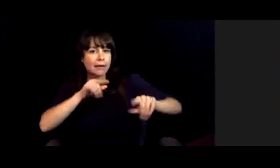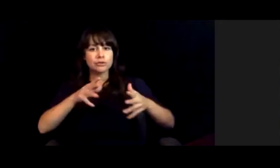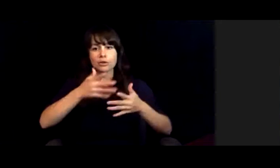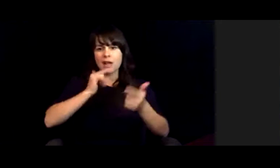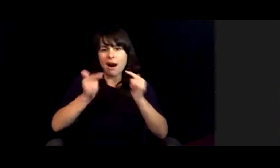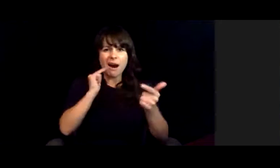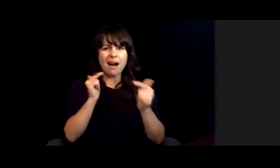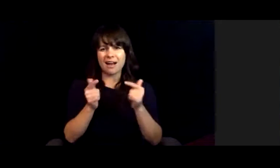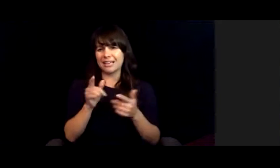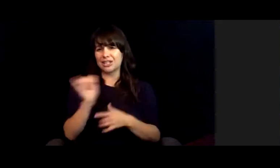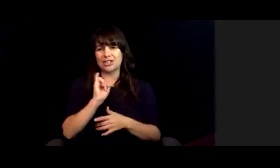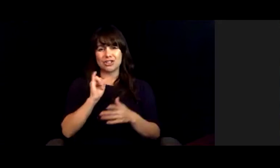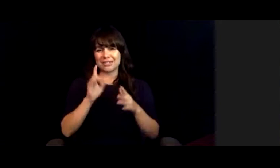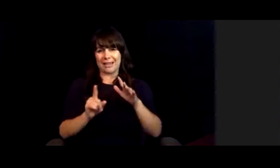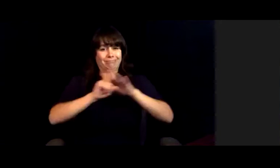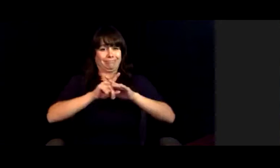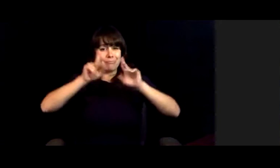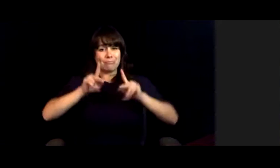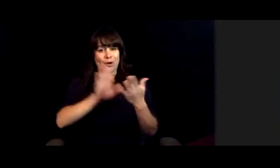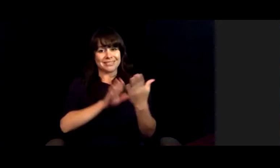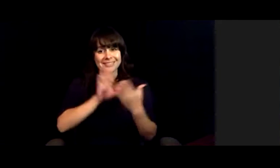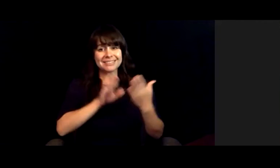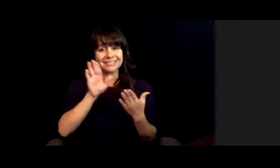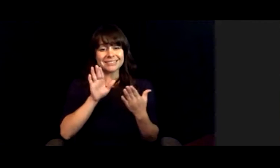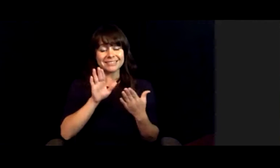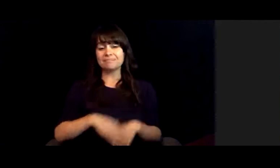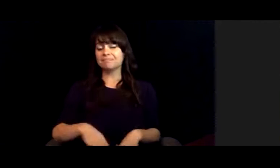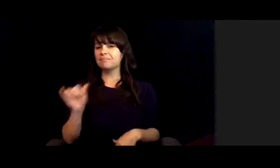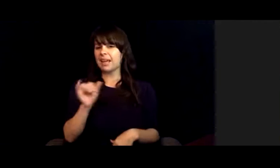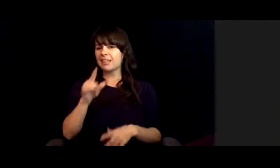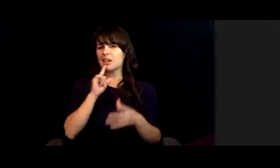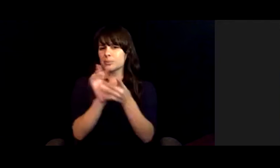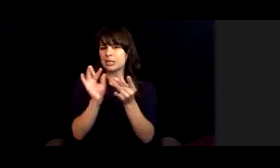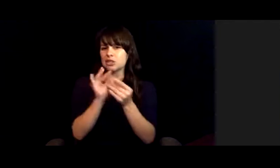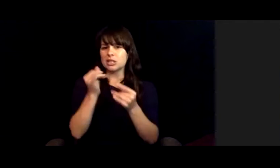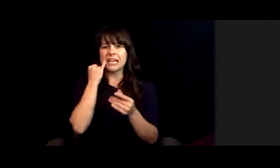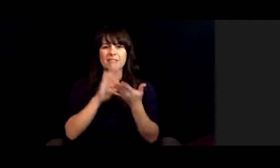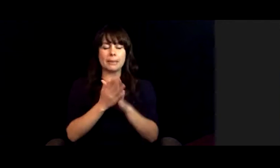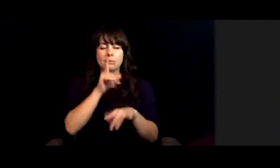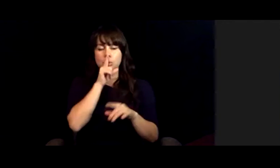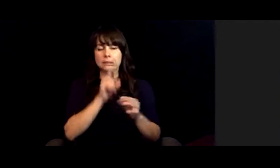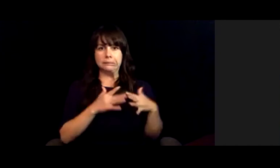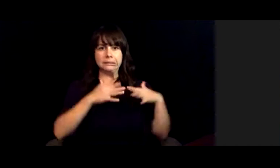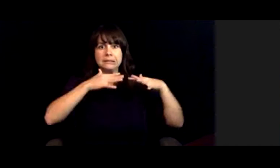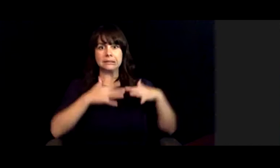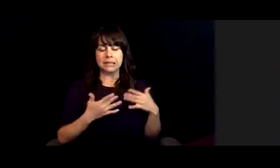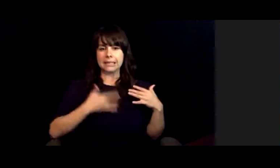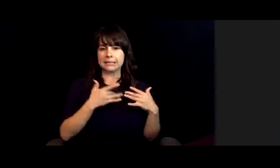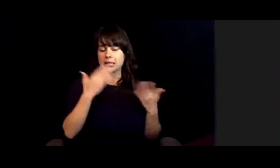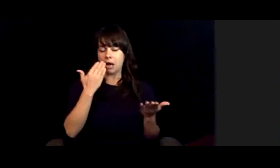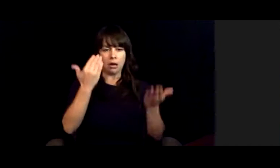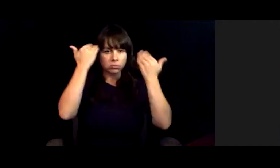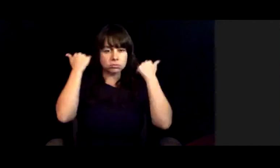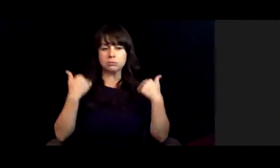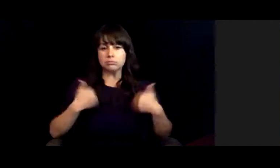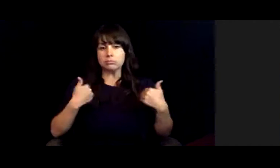there, really. And as you say, if it does get overheated or too much sensory overload, the person